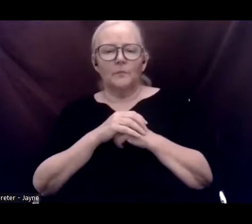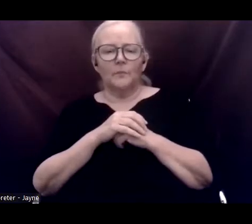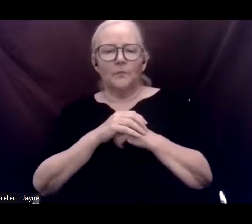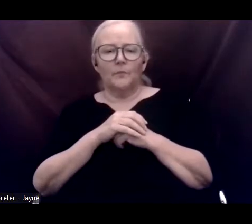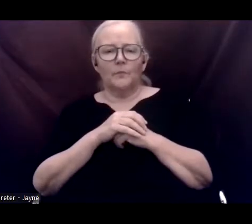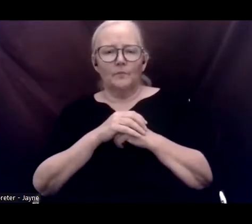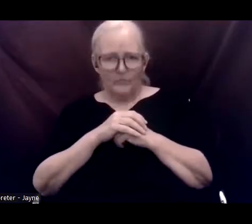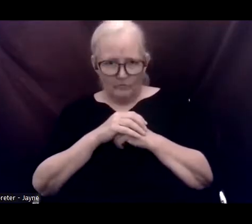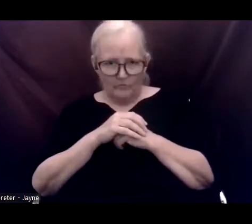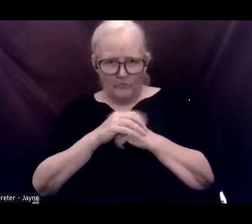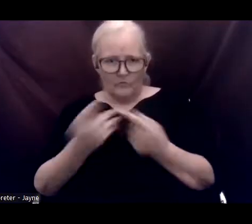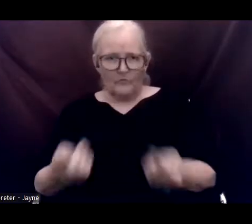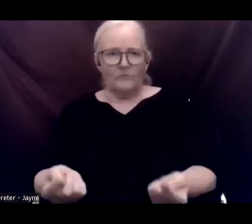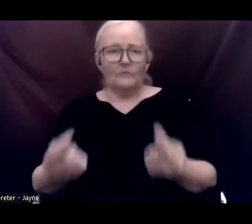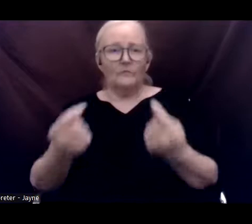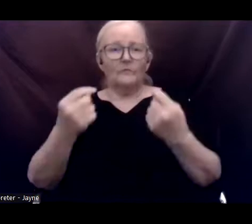And